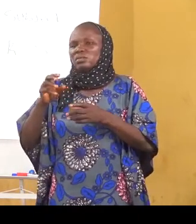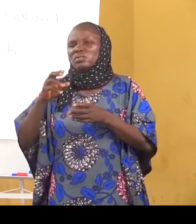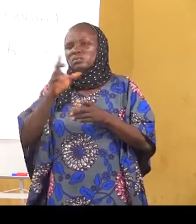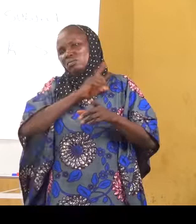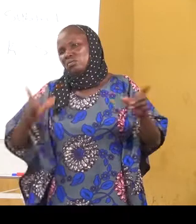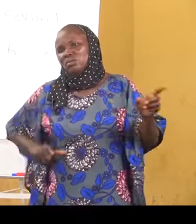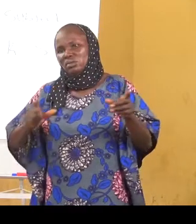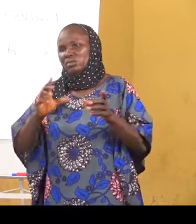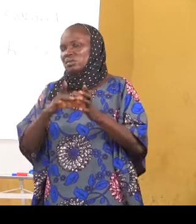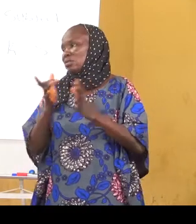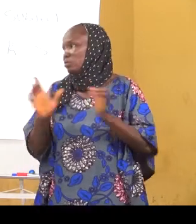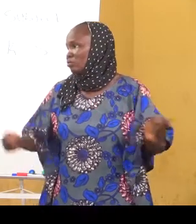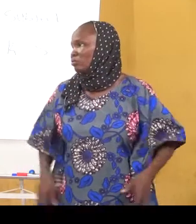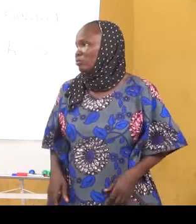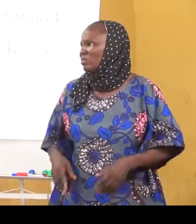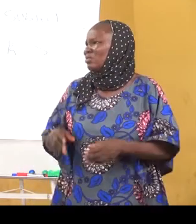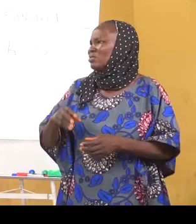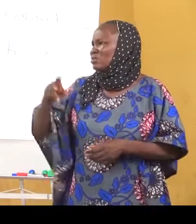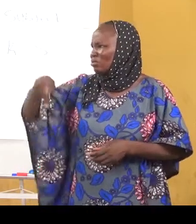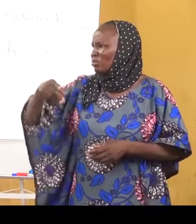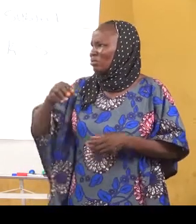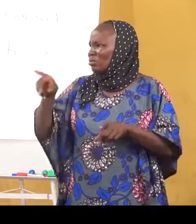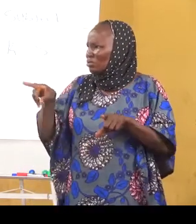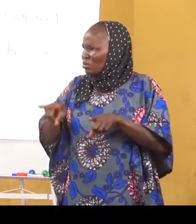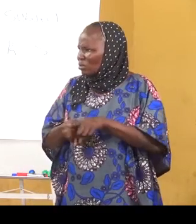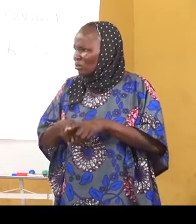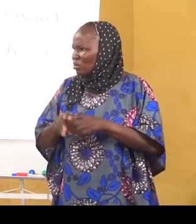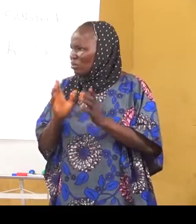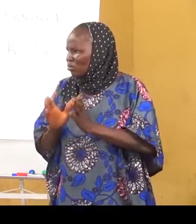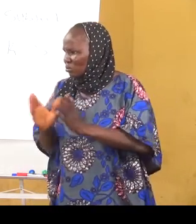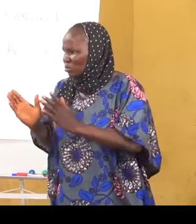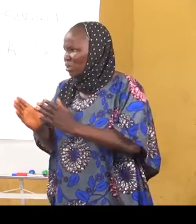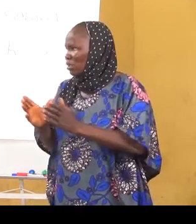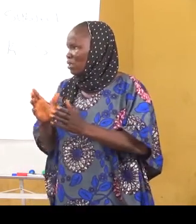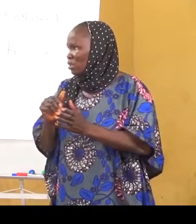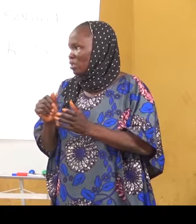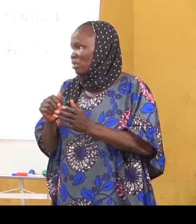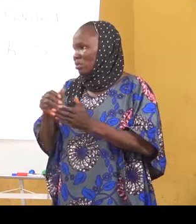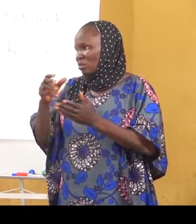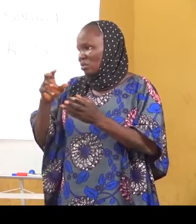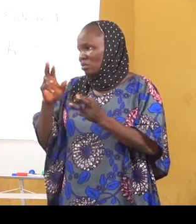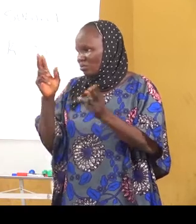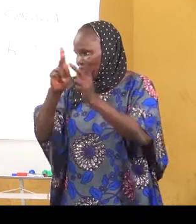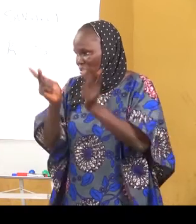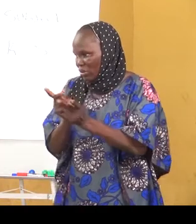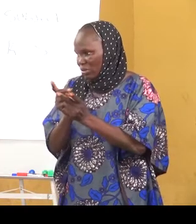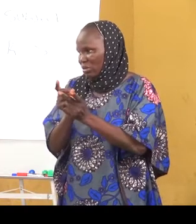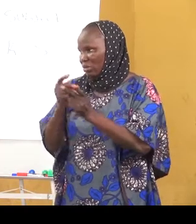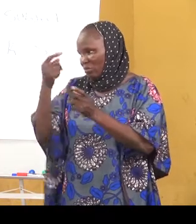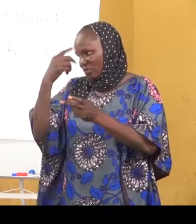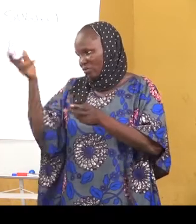Paul equally wrote, prepare a guest room, hoping to pay them a visit. That's follow